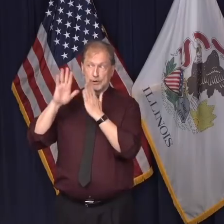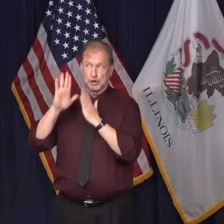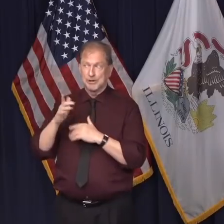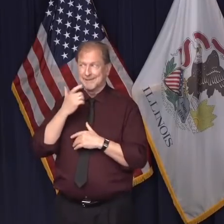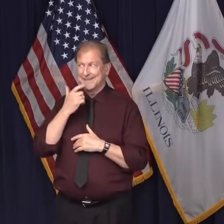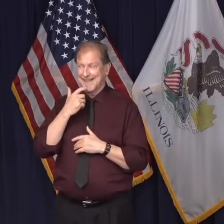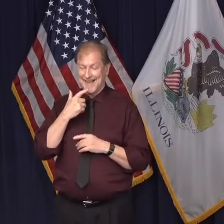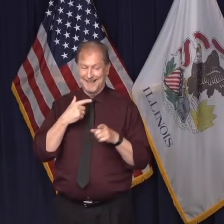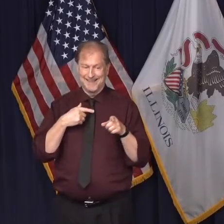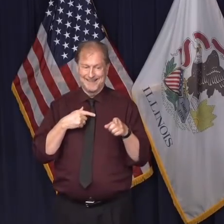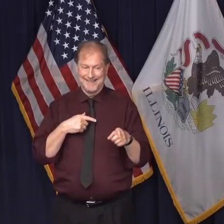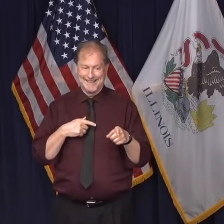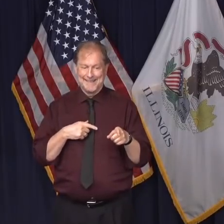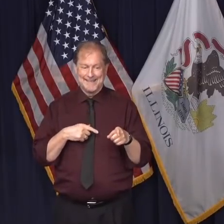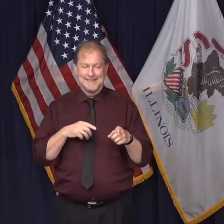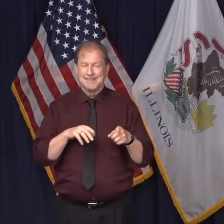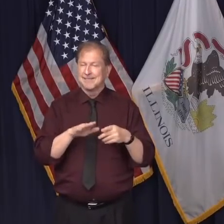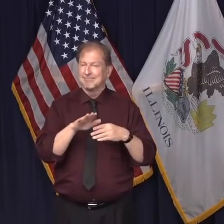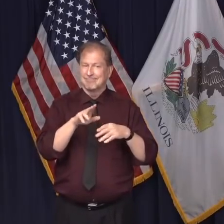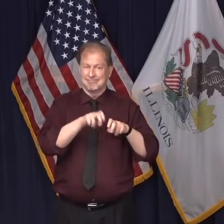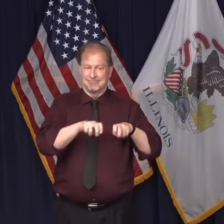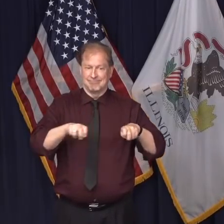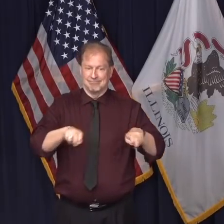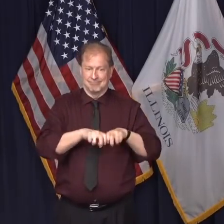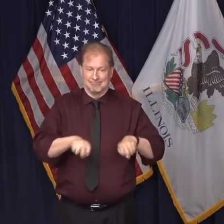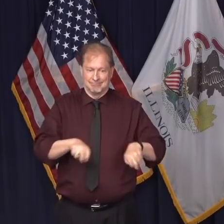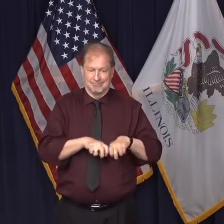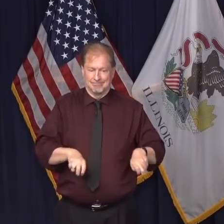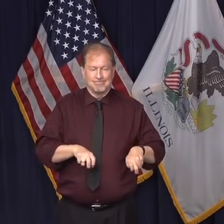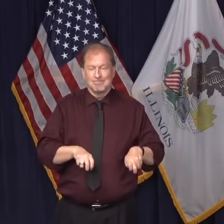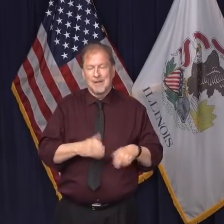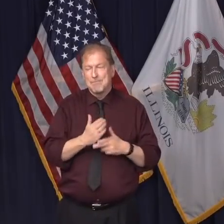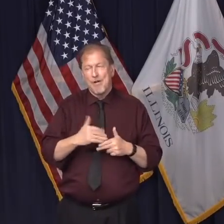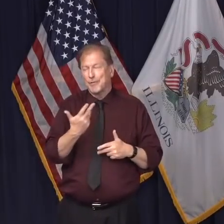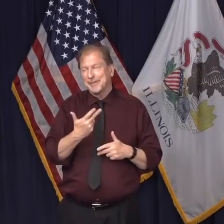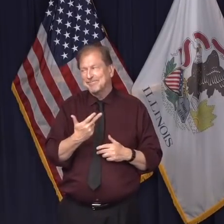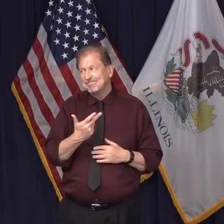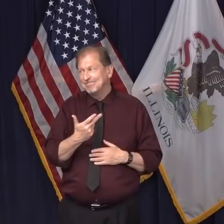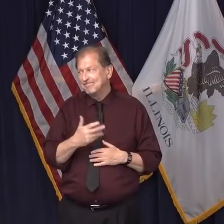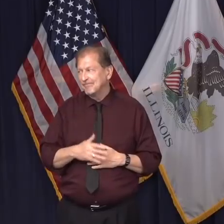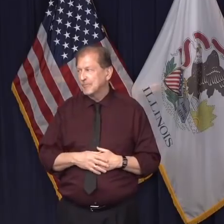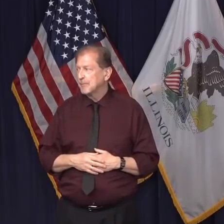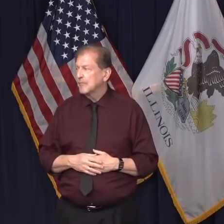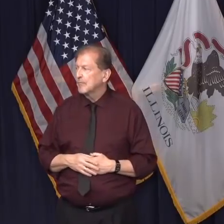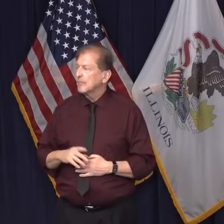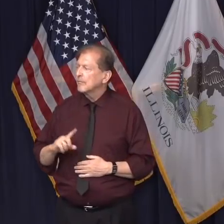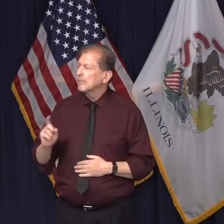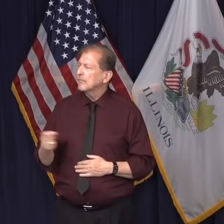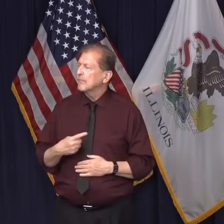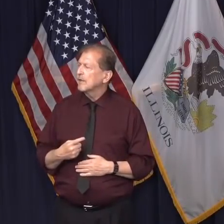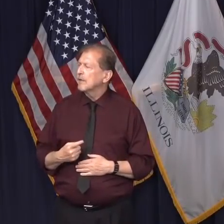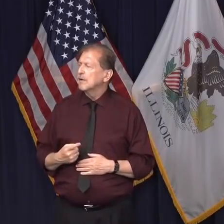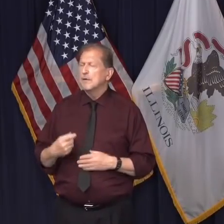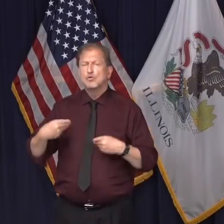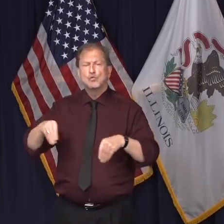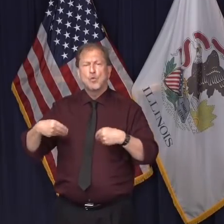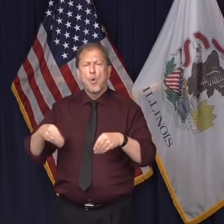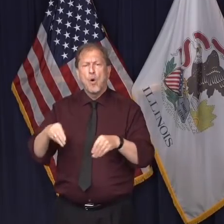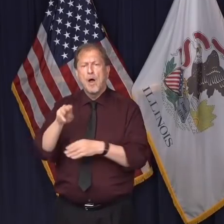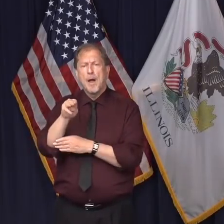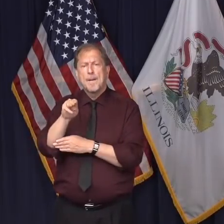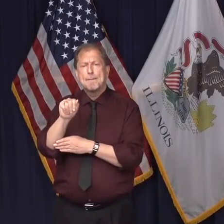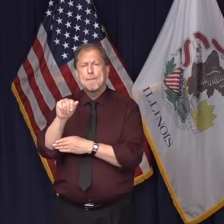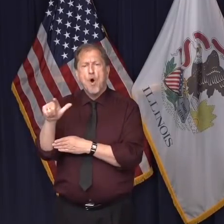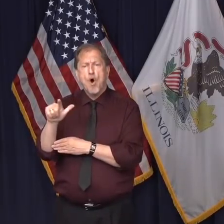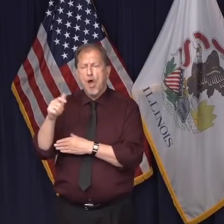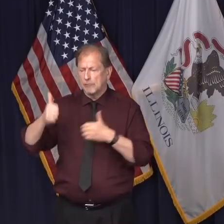be difficult for us to open theaters in the near future in phase 3. Cole from WCIA, how are malls meant to move forward during phase 3,